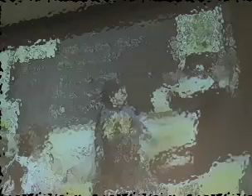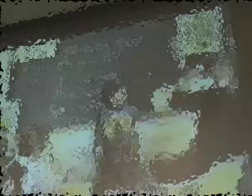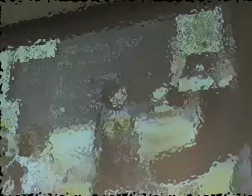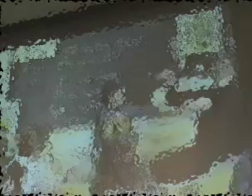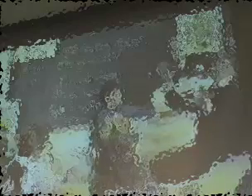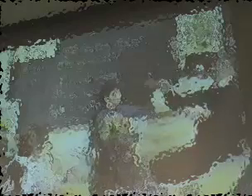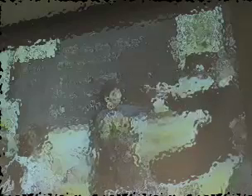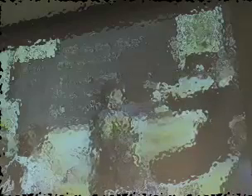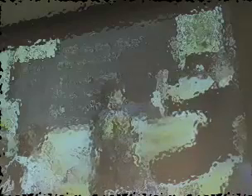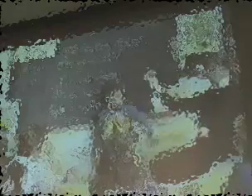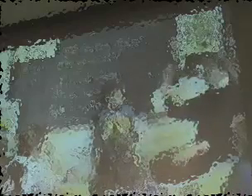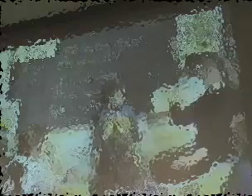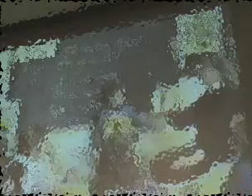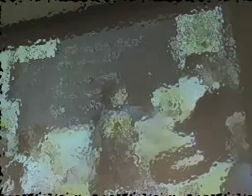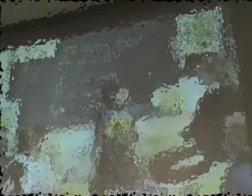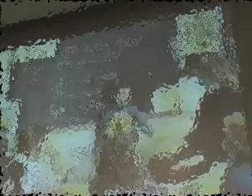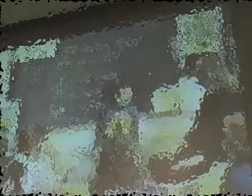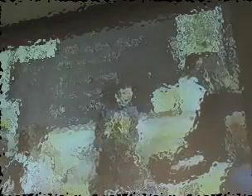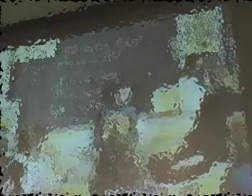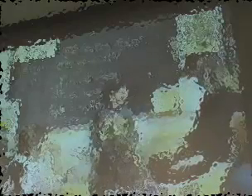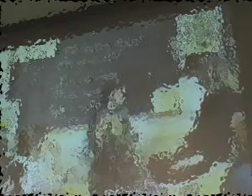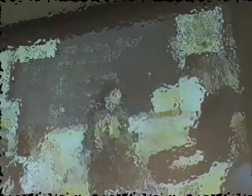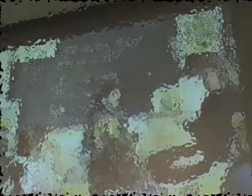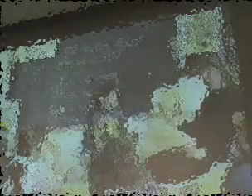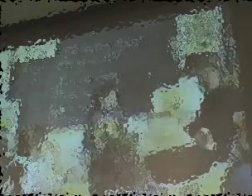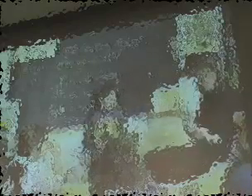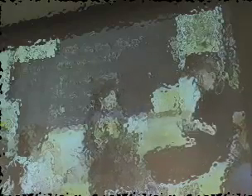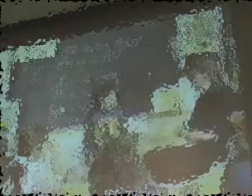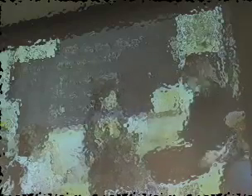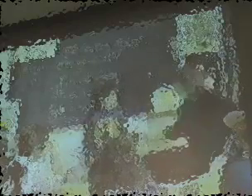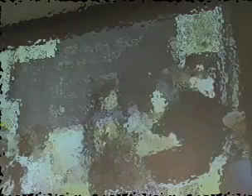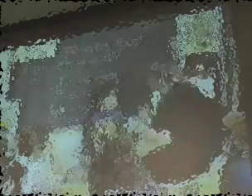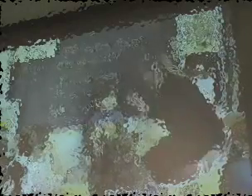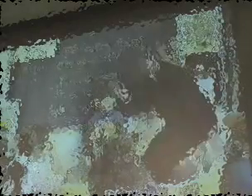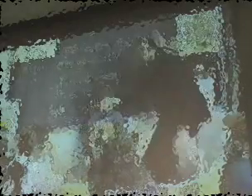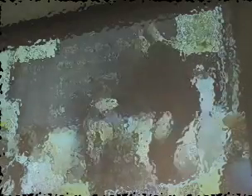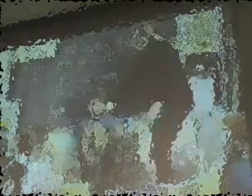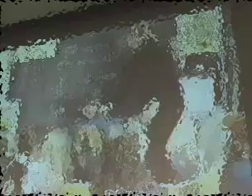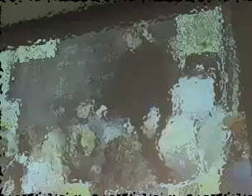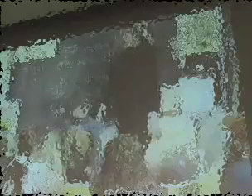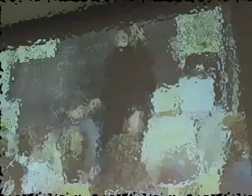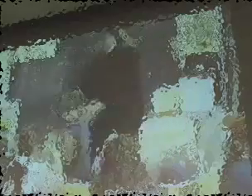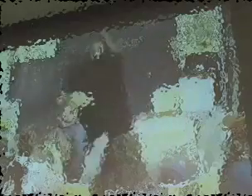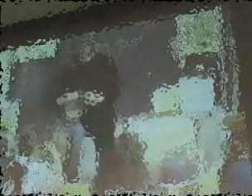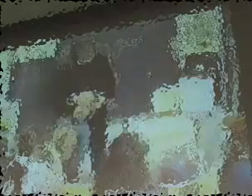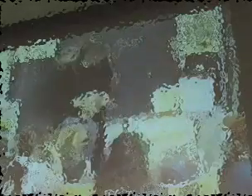wants to get his head out. He could care less at this point. Yep. Okay. Thanks. Yep. Okay. Have a seat.